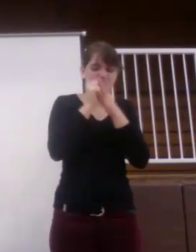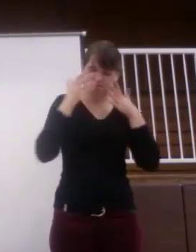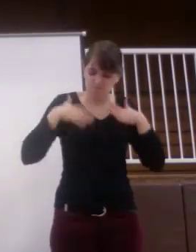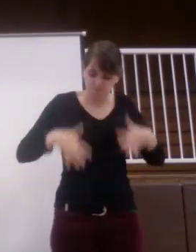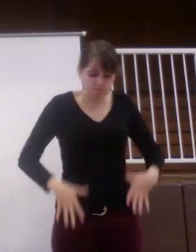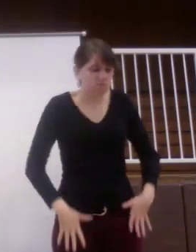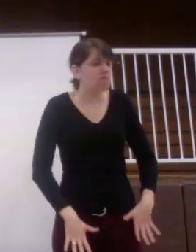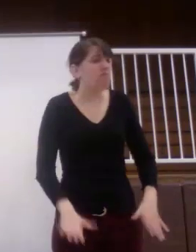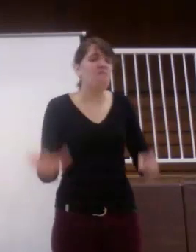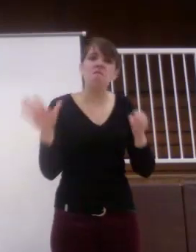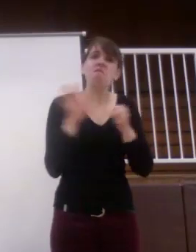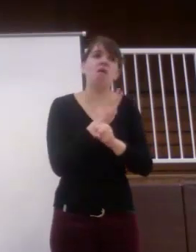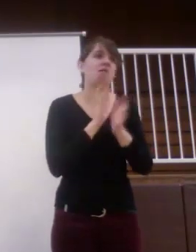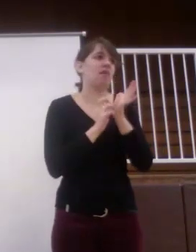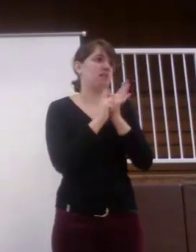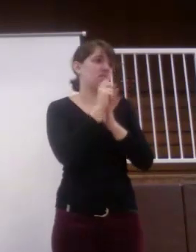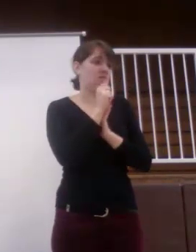body,